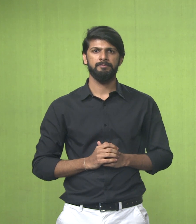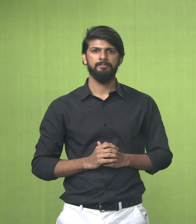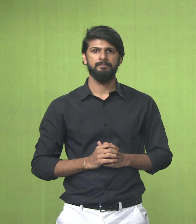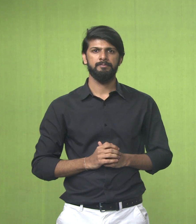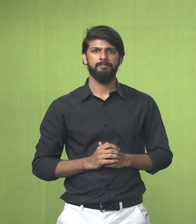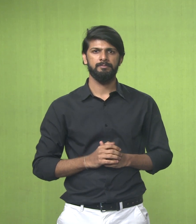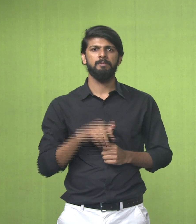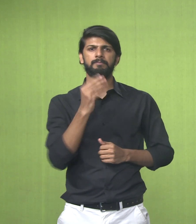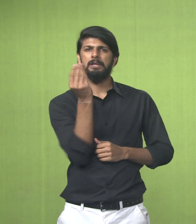Question number three,